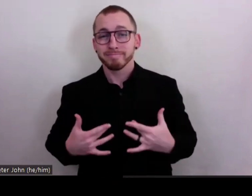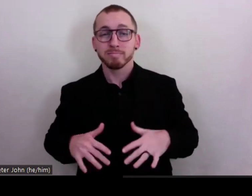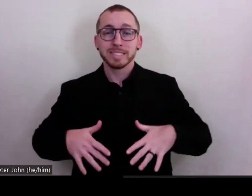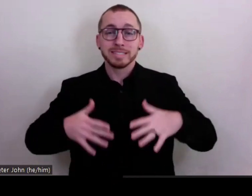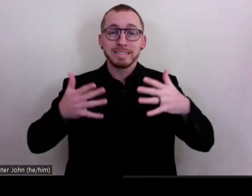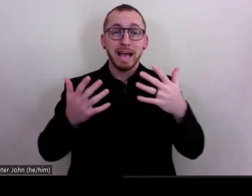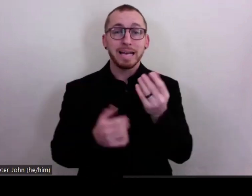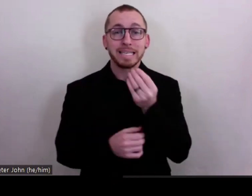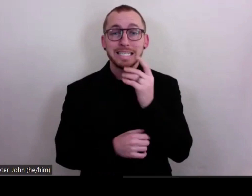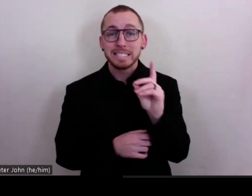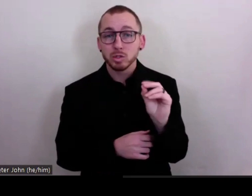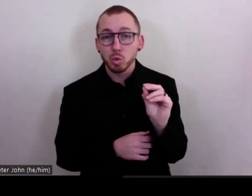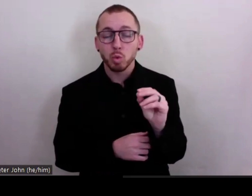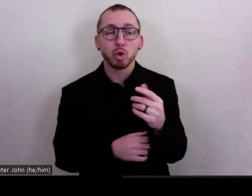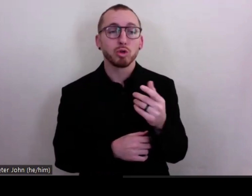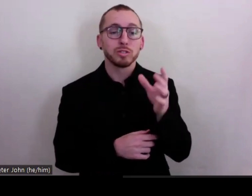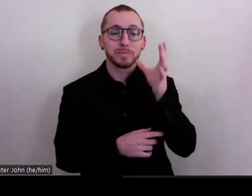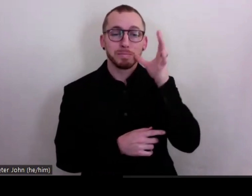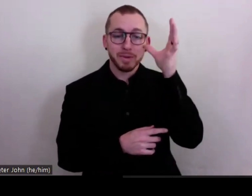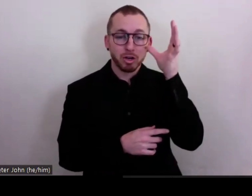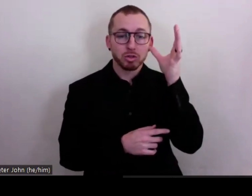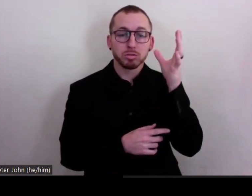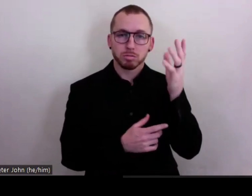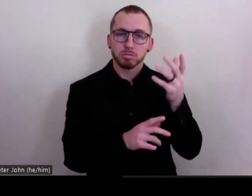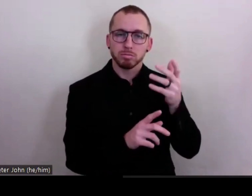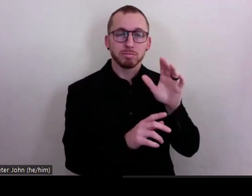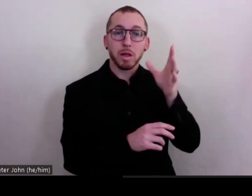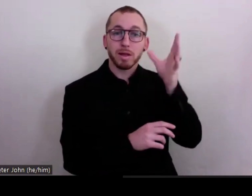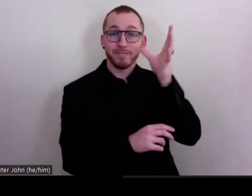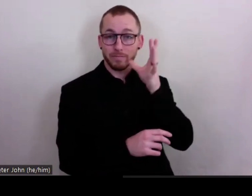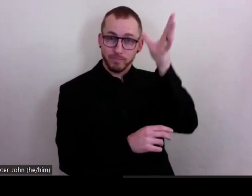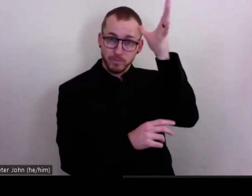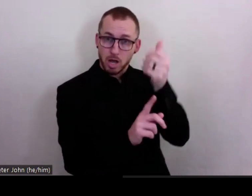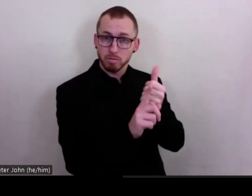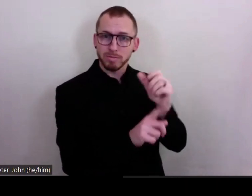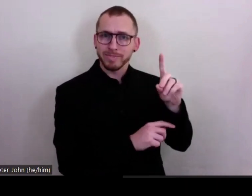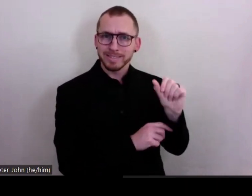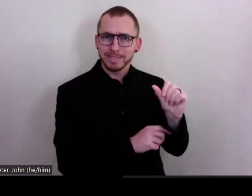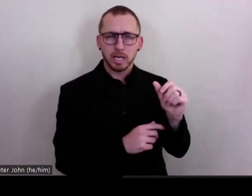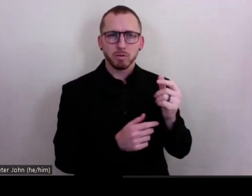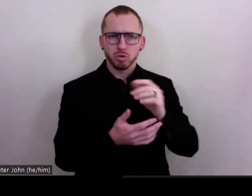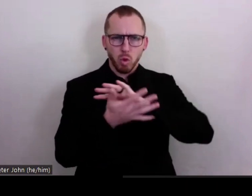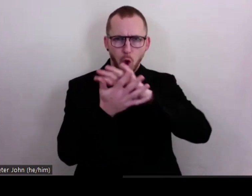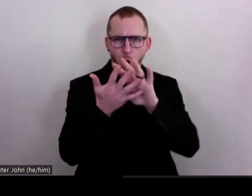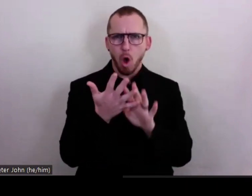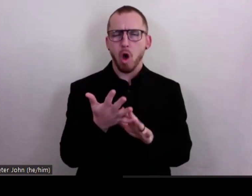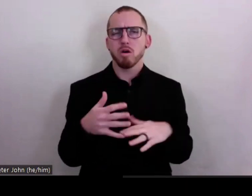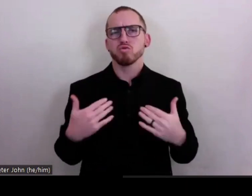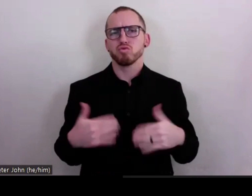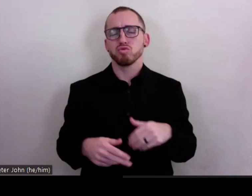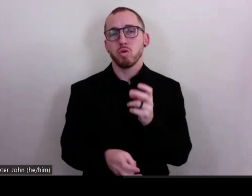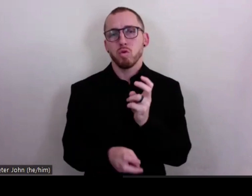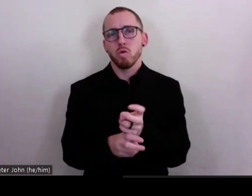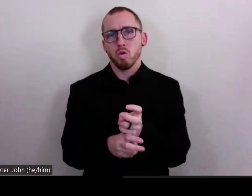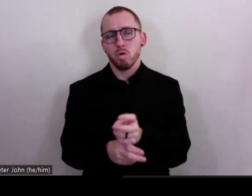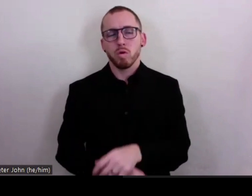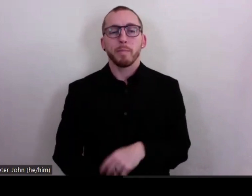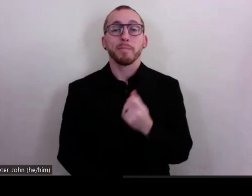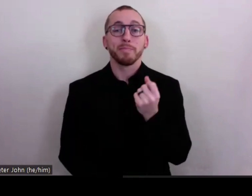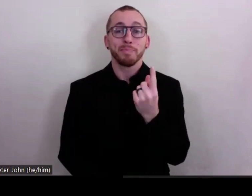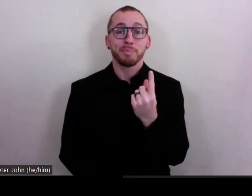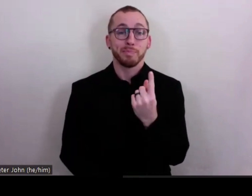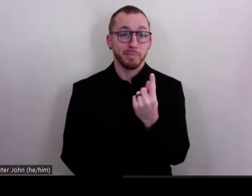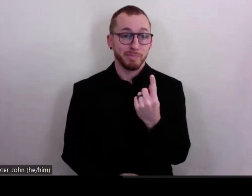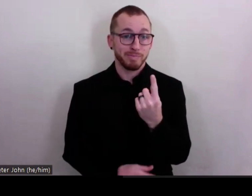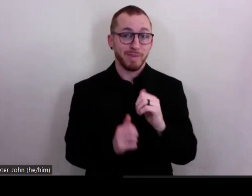disabled parent. It was hard. I had a hard life when I was growing up. But what that meant for me is